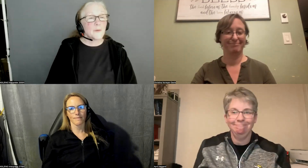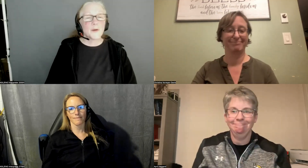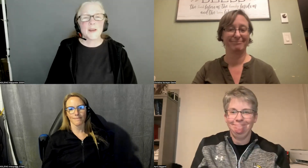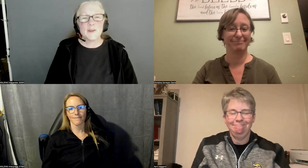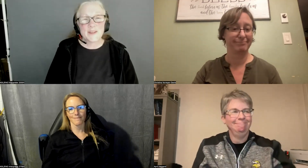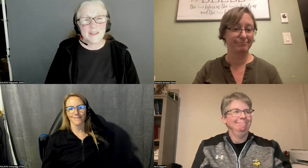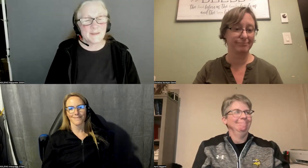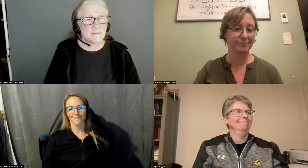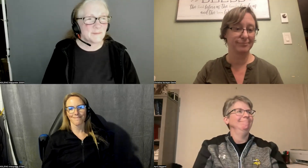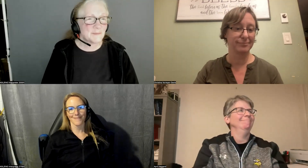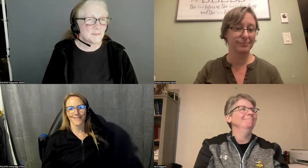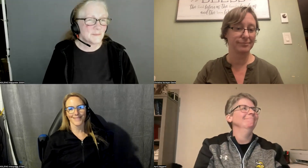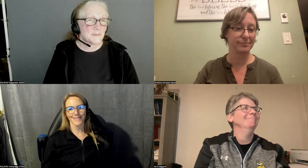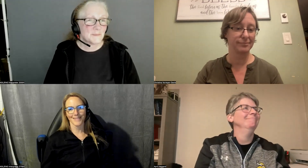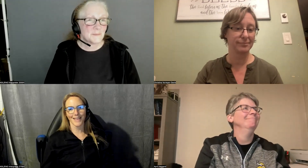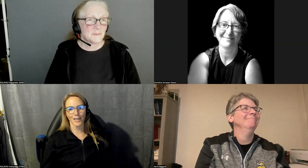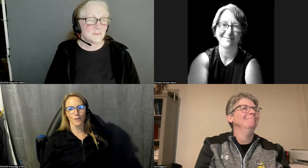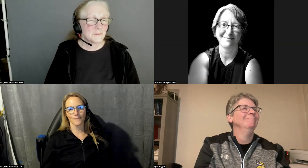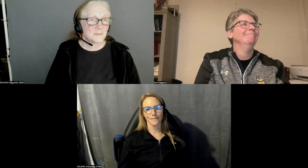All right, well, thank you, Christina. Thank you.